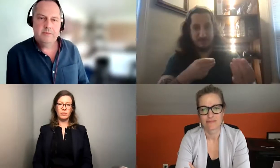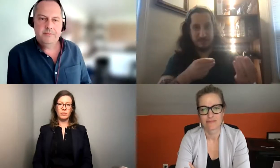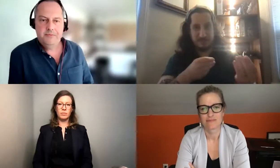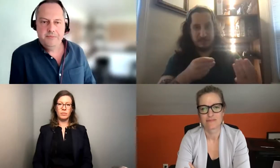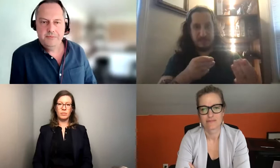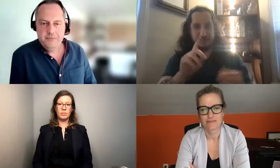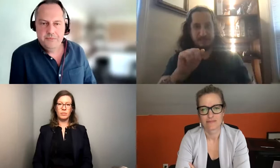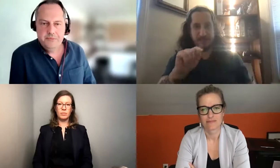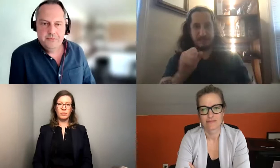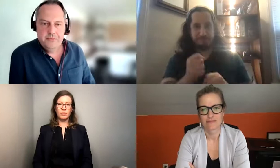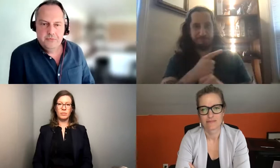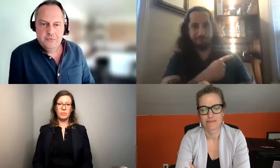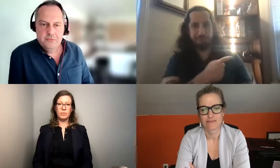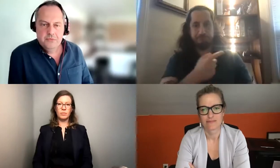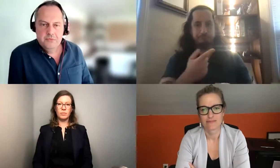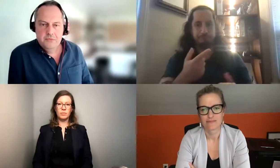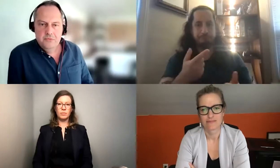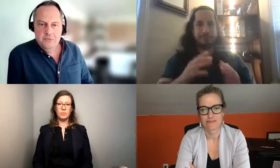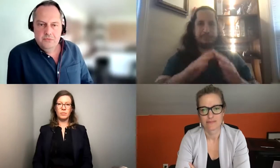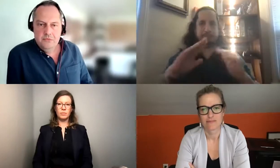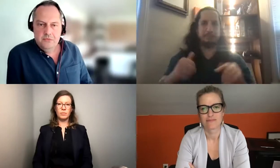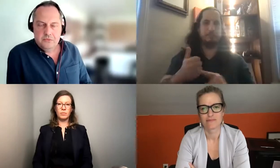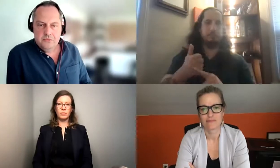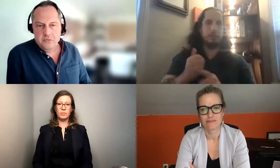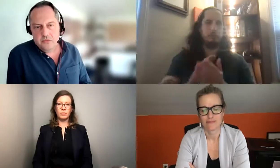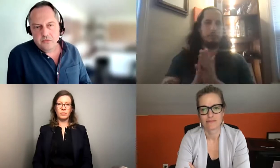second issue. The data that's feeding these models.